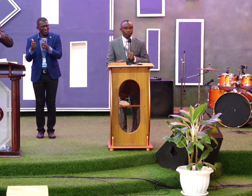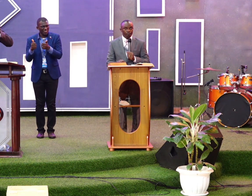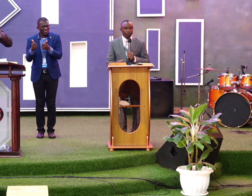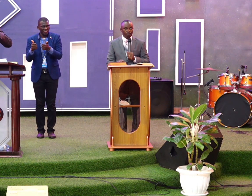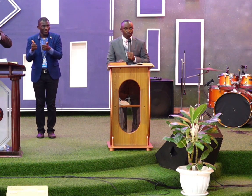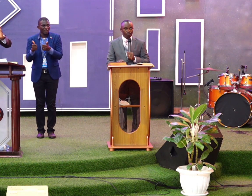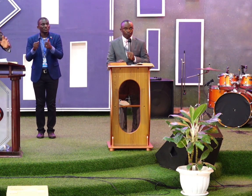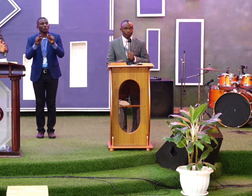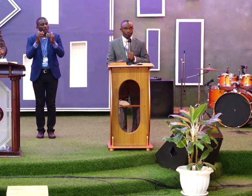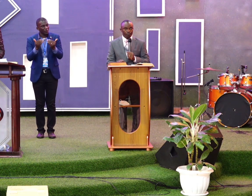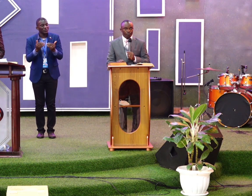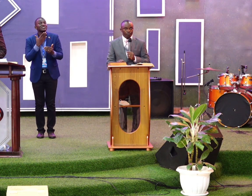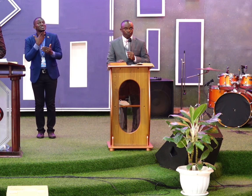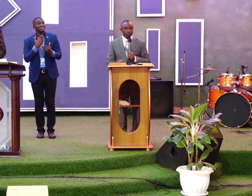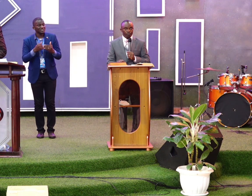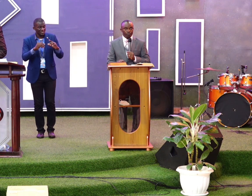Kiba kyetaagisa ekigambo